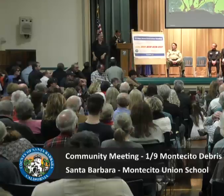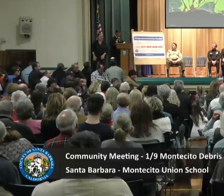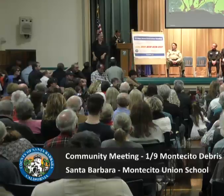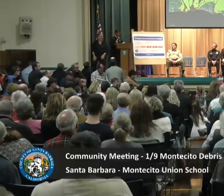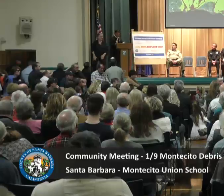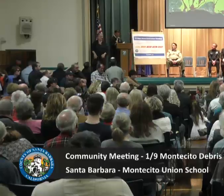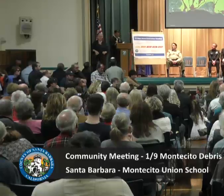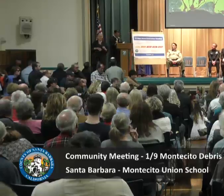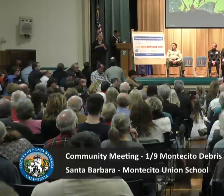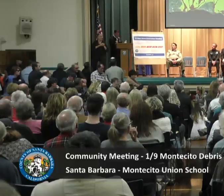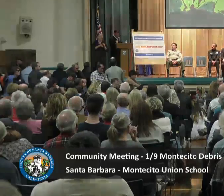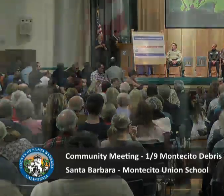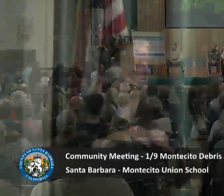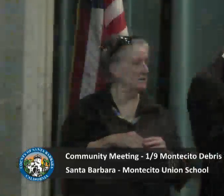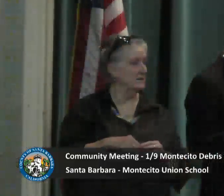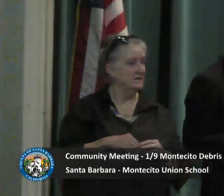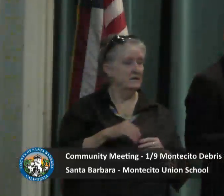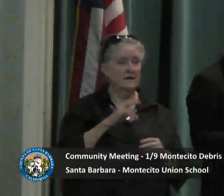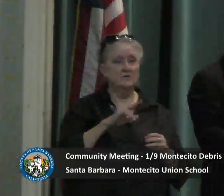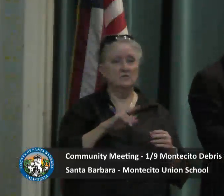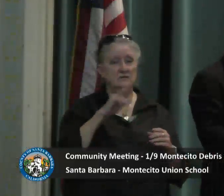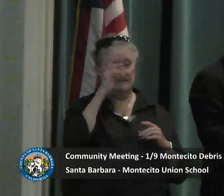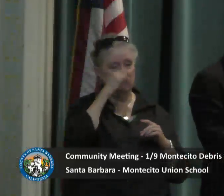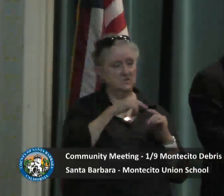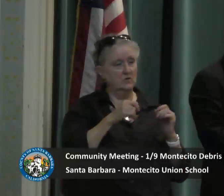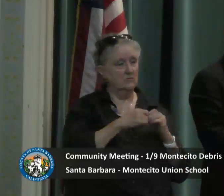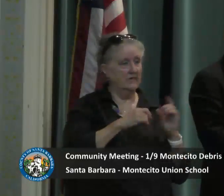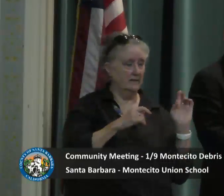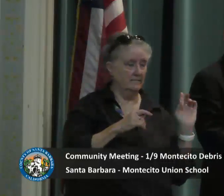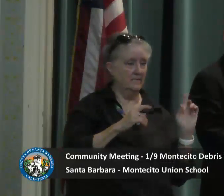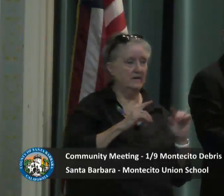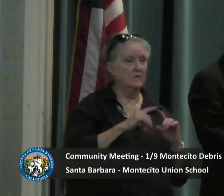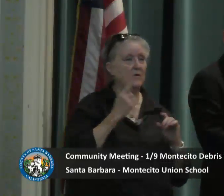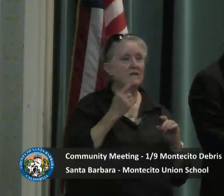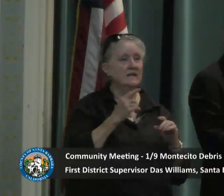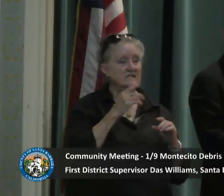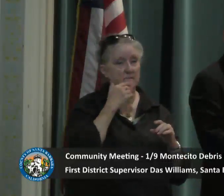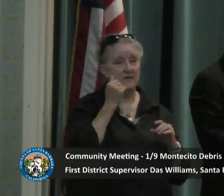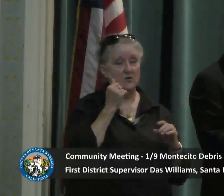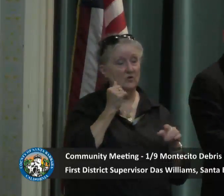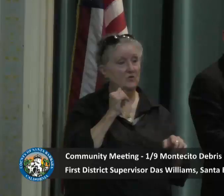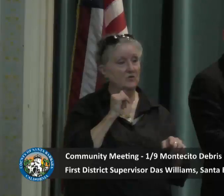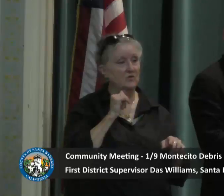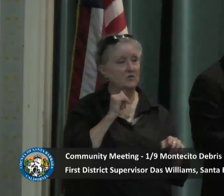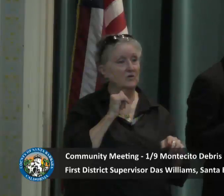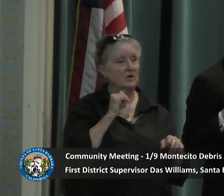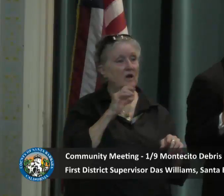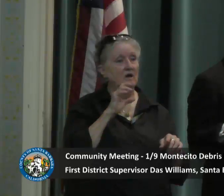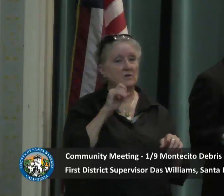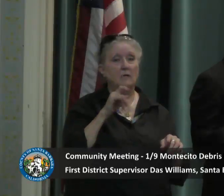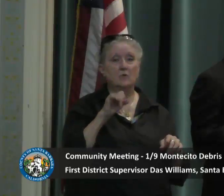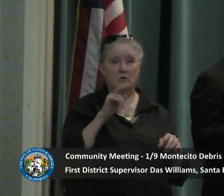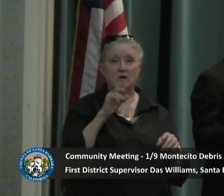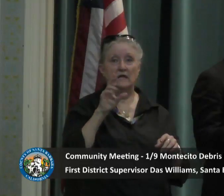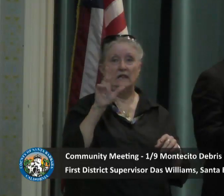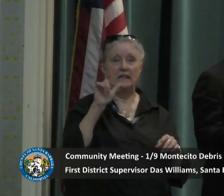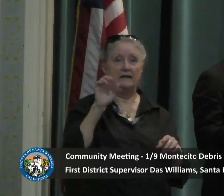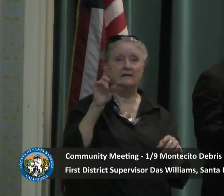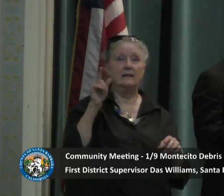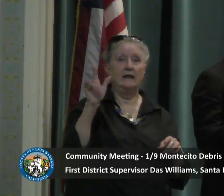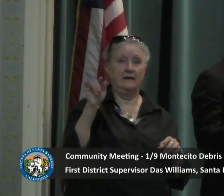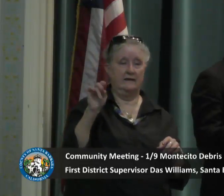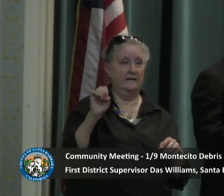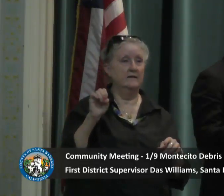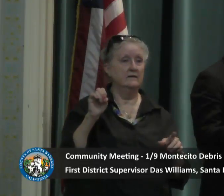I'll add to that I don't usually disagree with Rob, but there's one thing that is even better is a copper landline. I know that